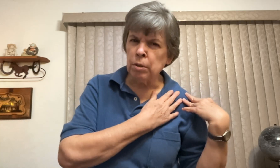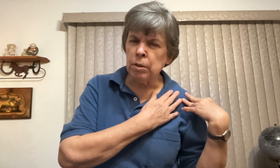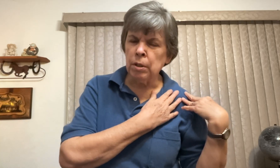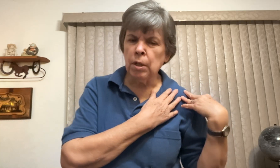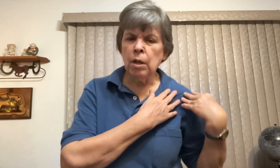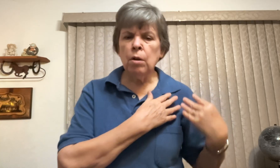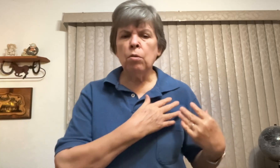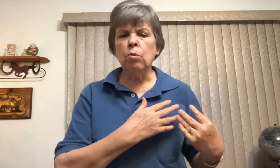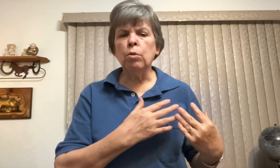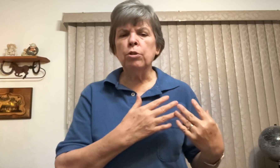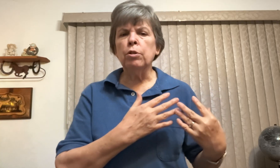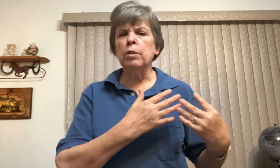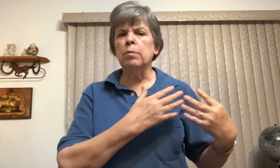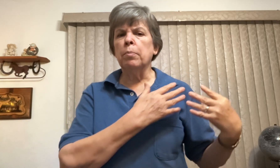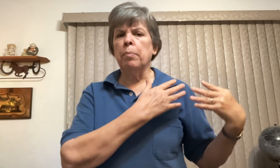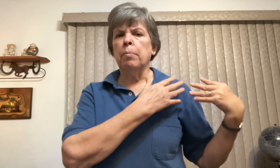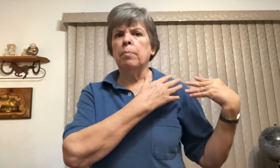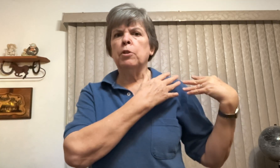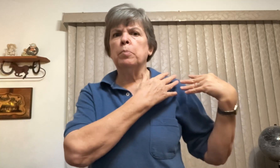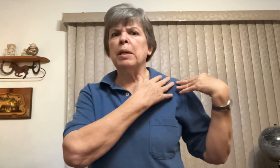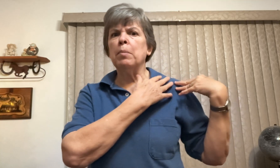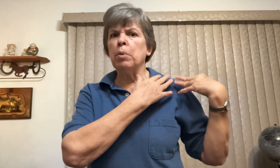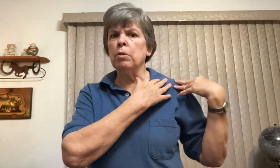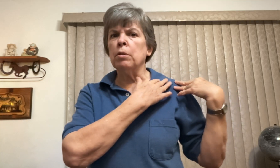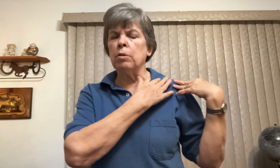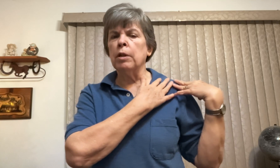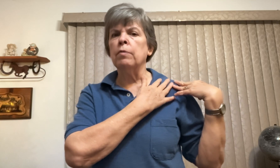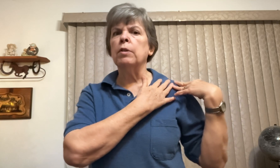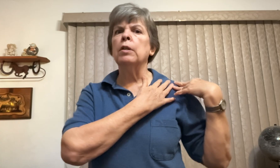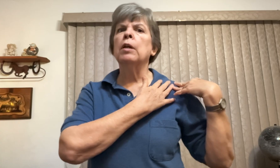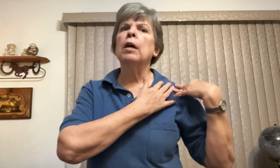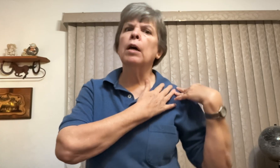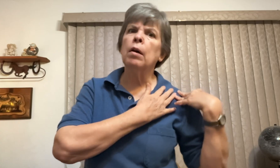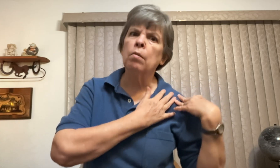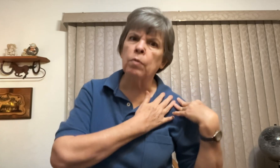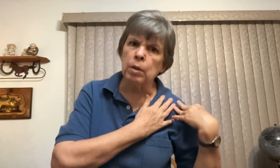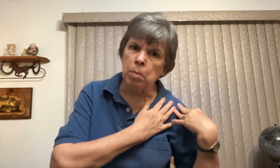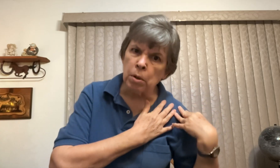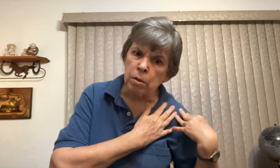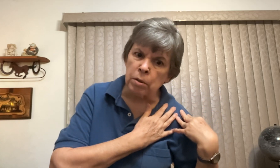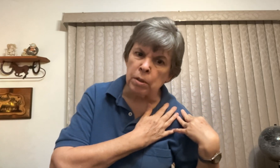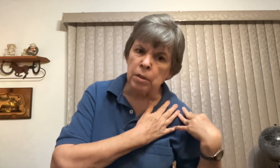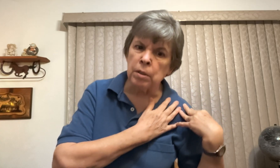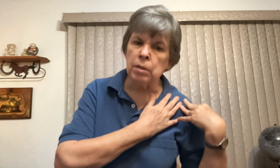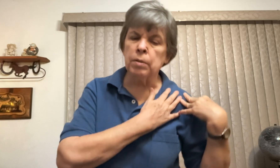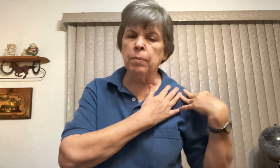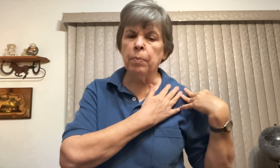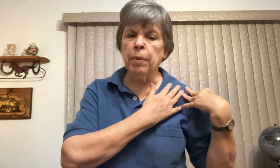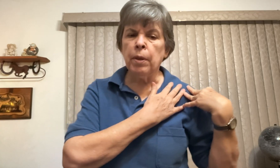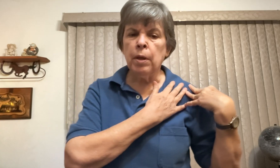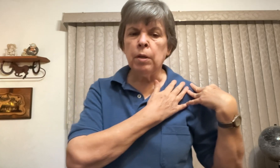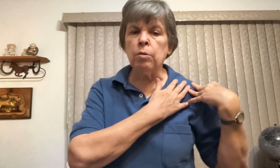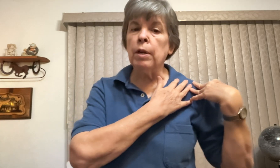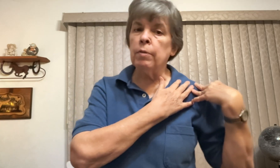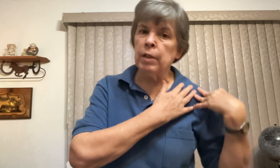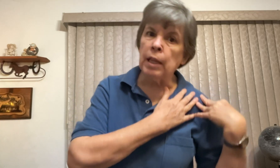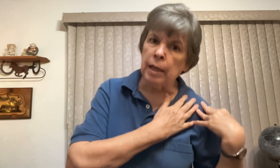burden, or you could just make the burden look heavy. Heavy burden, or heavy